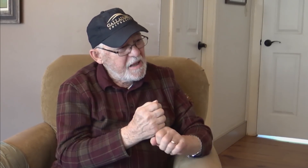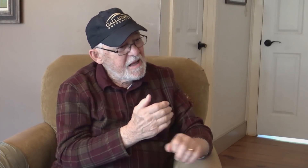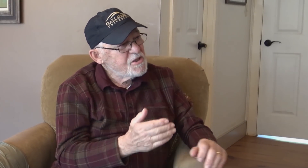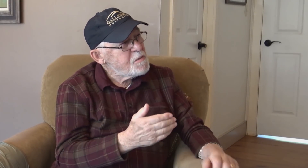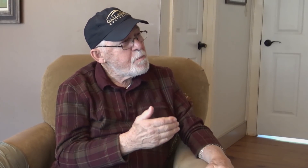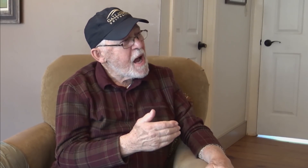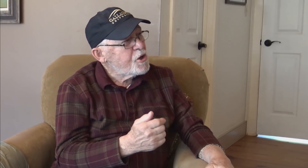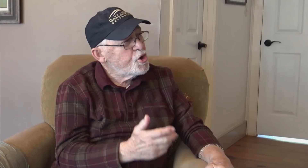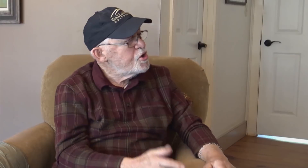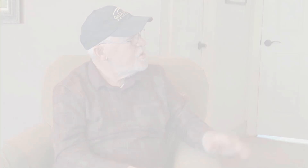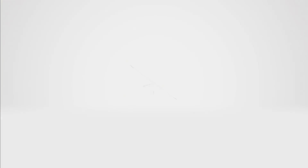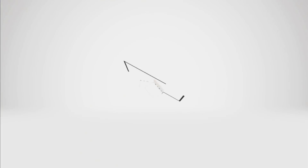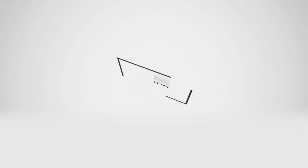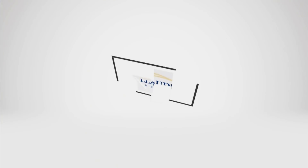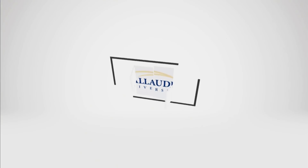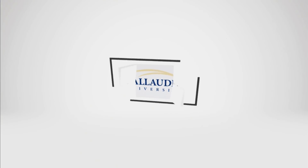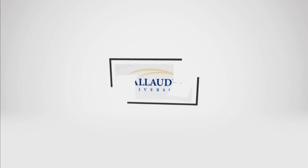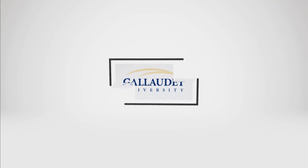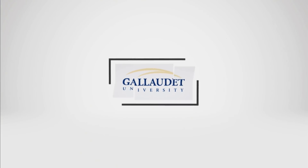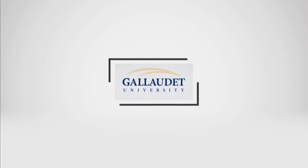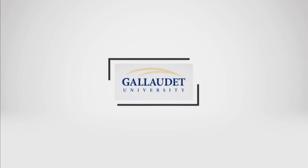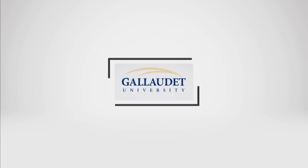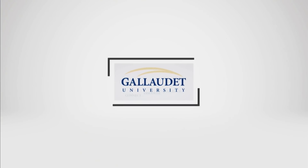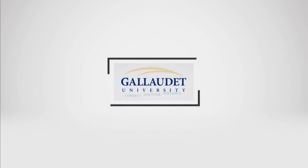that goal of making things better.